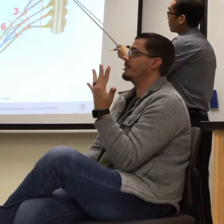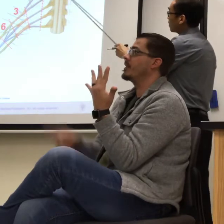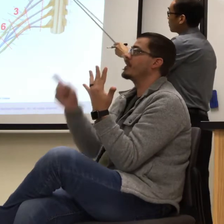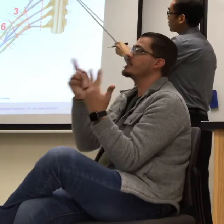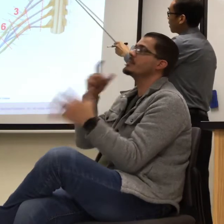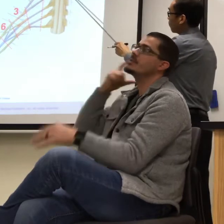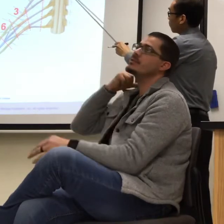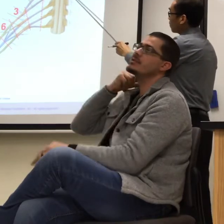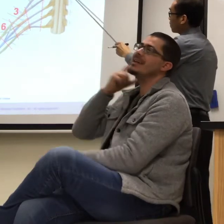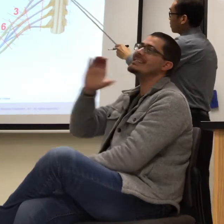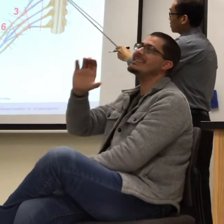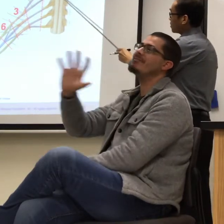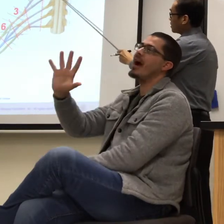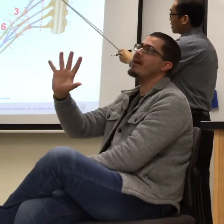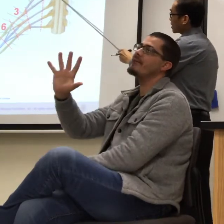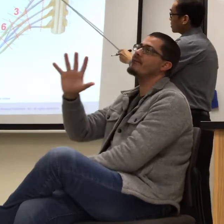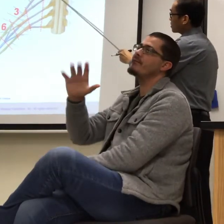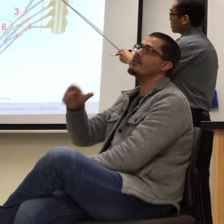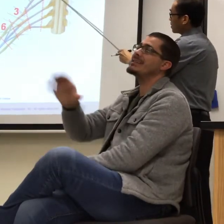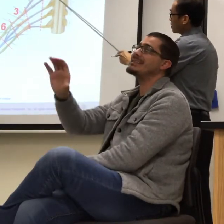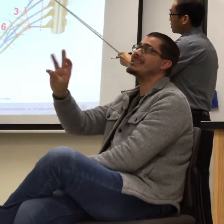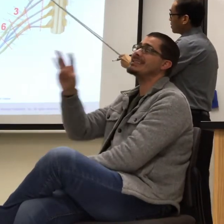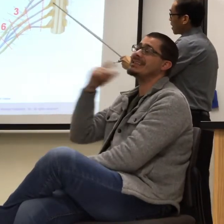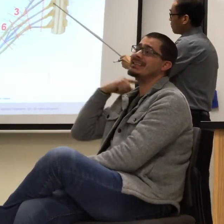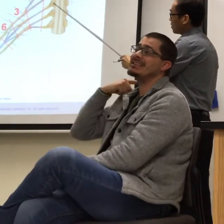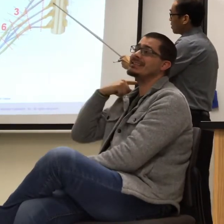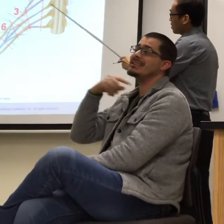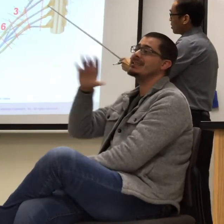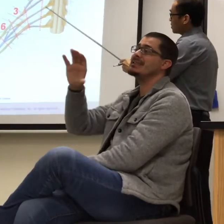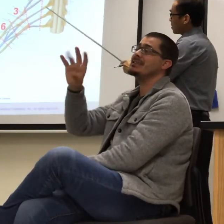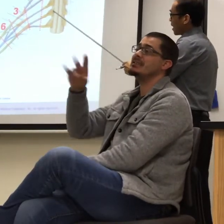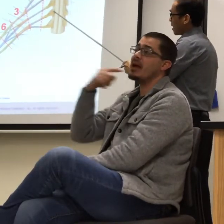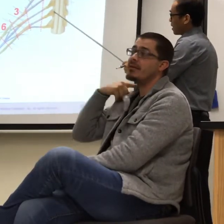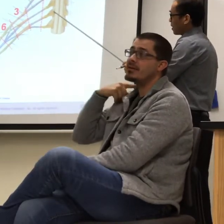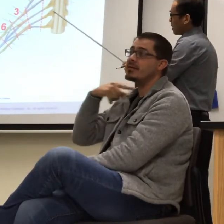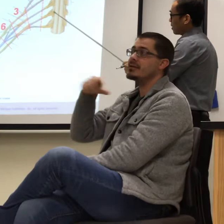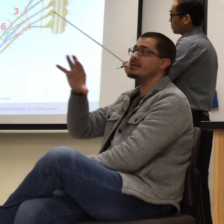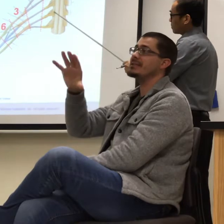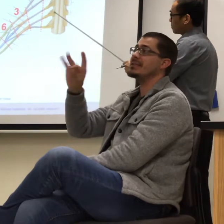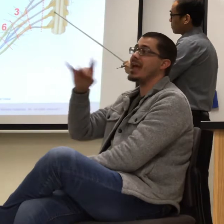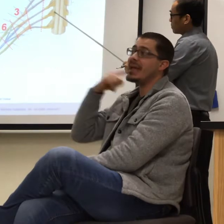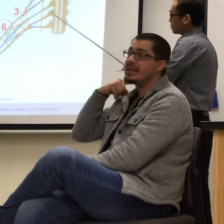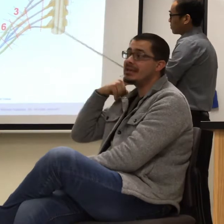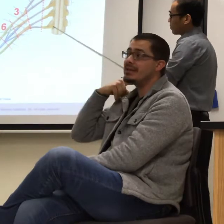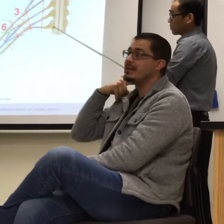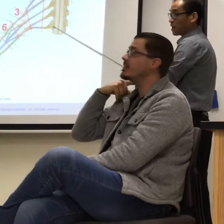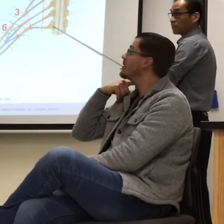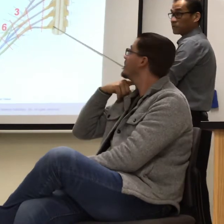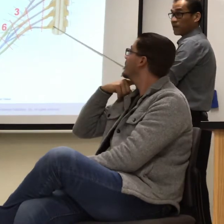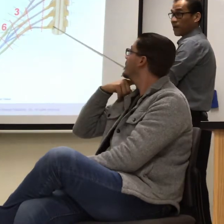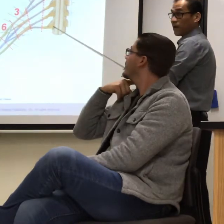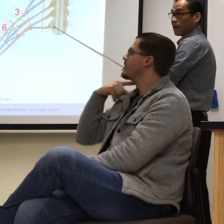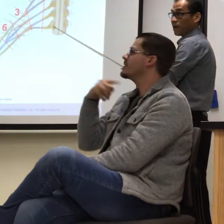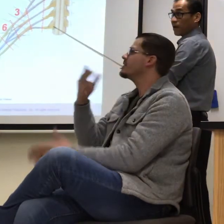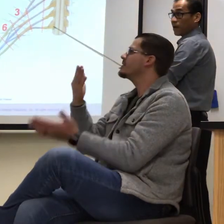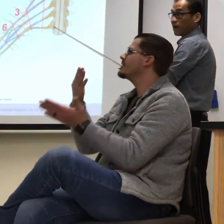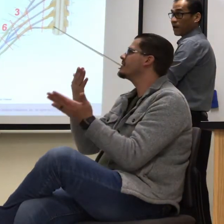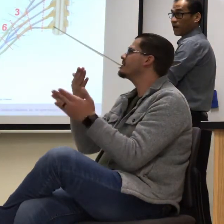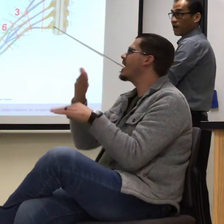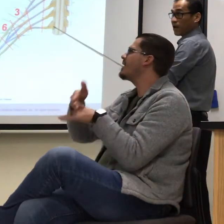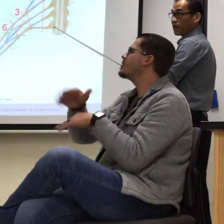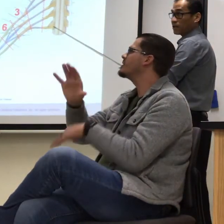C5, this level. C6, C7, C8, comes after C8.